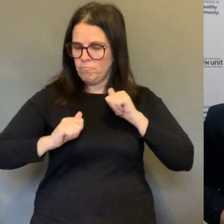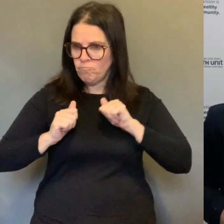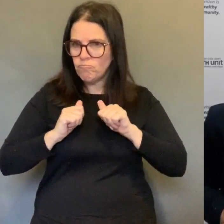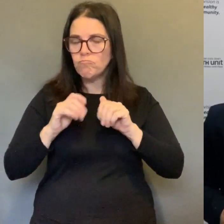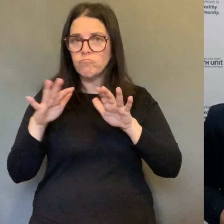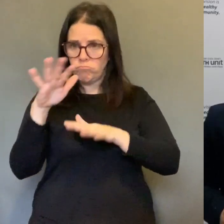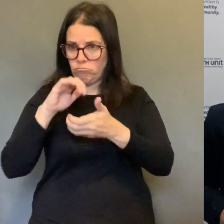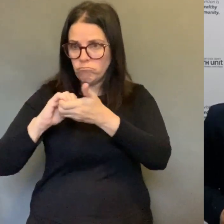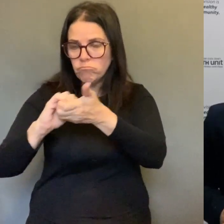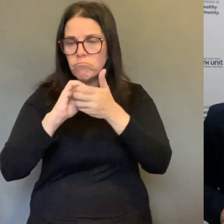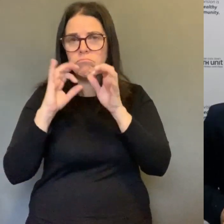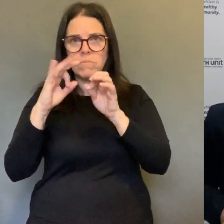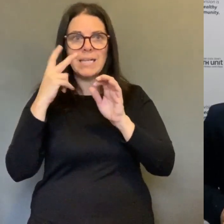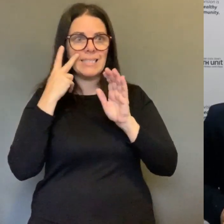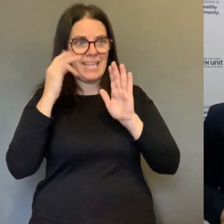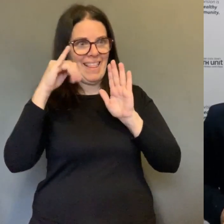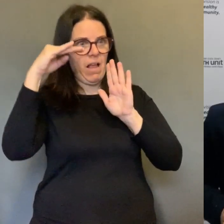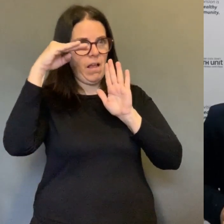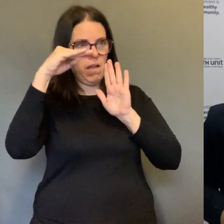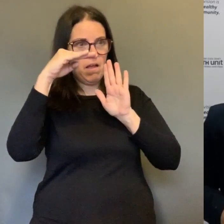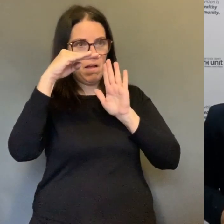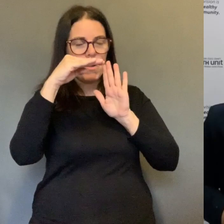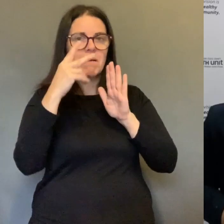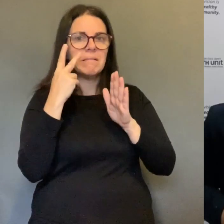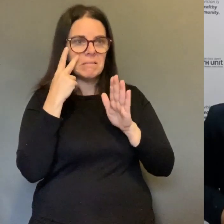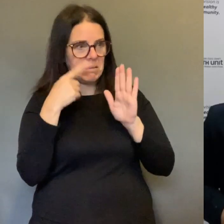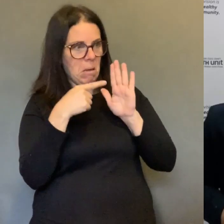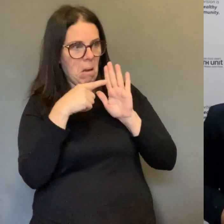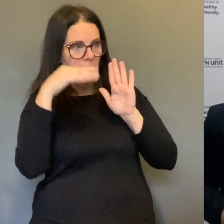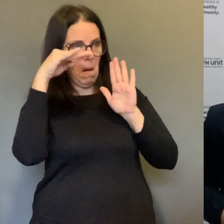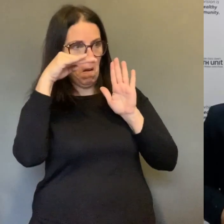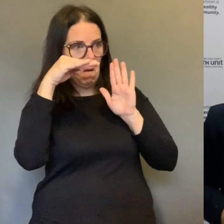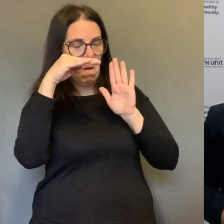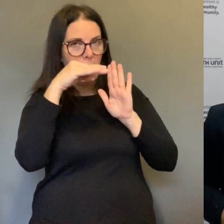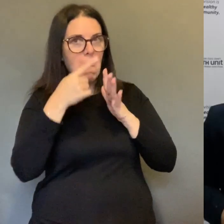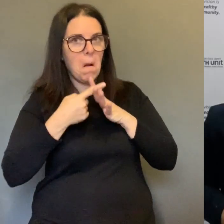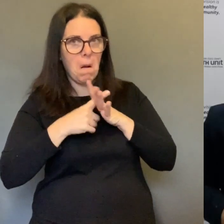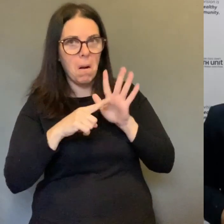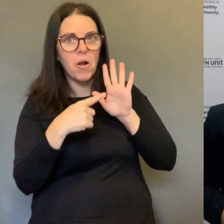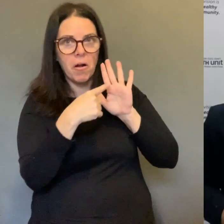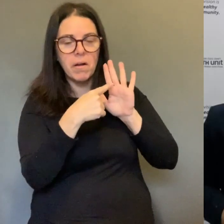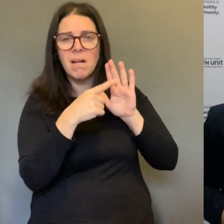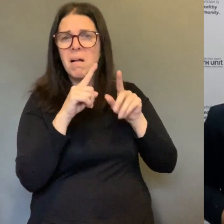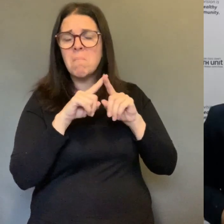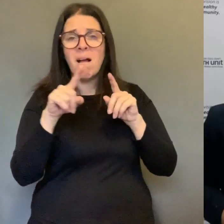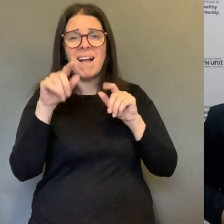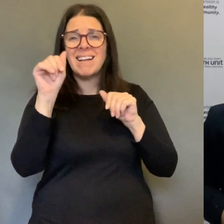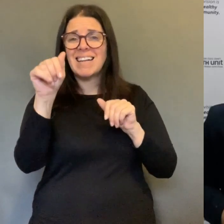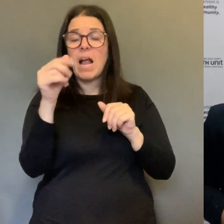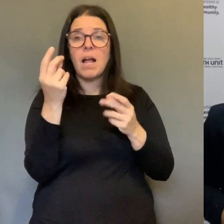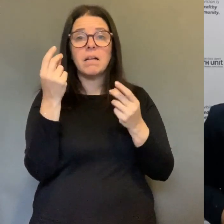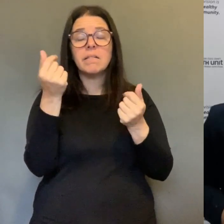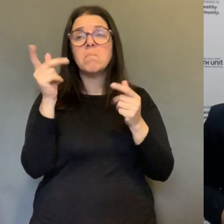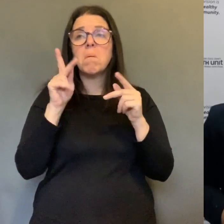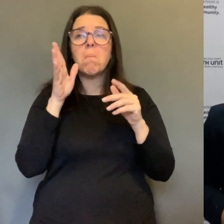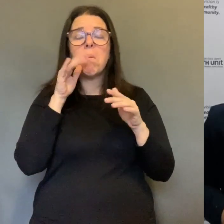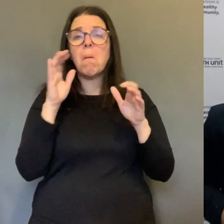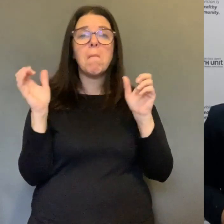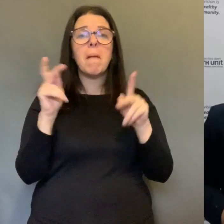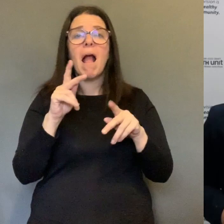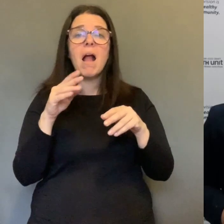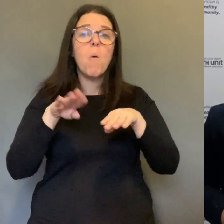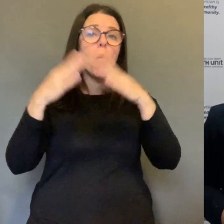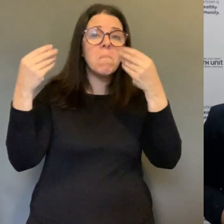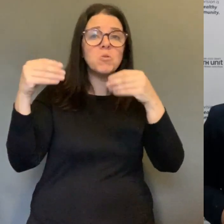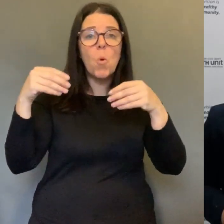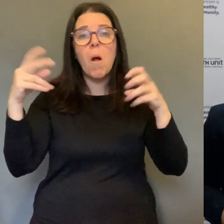So, I mean, your thoughts on the splitting measures in 2 weeks? I think we're a lot further away than that. I mean, Michigan has so many more